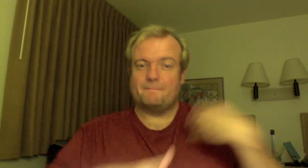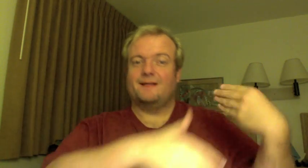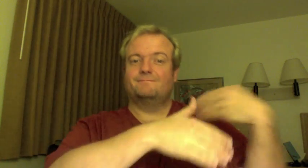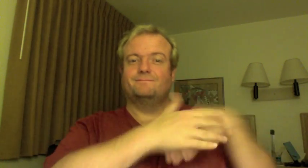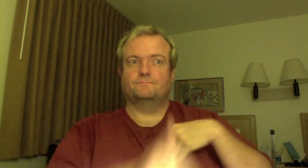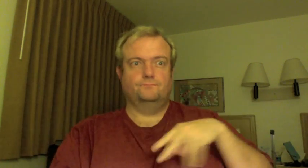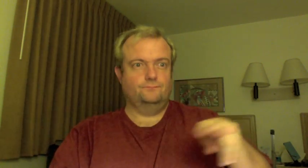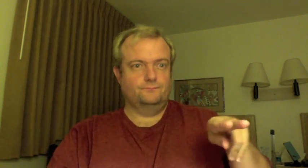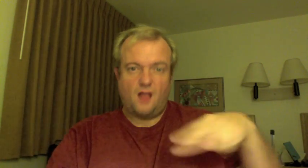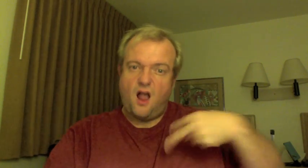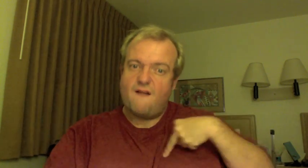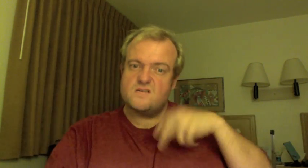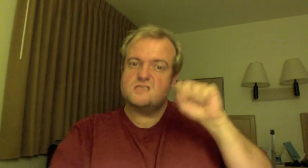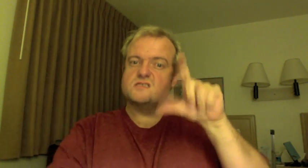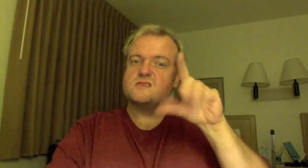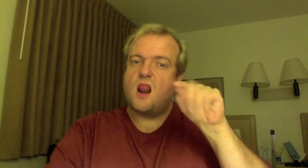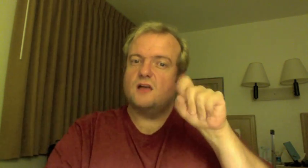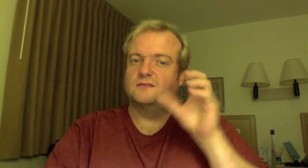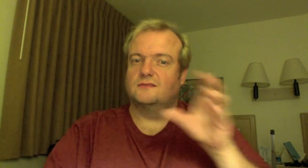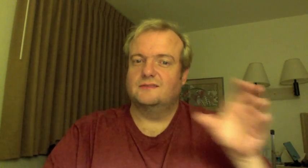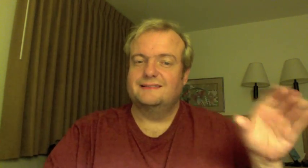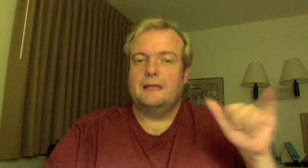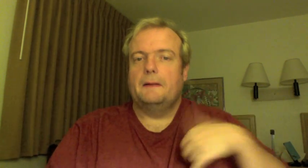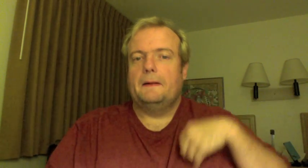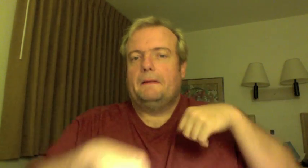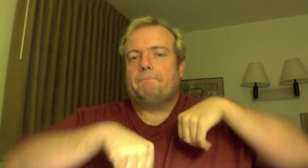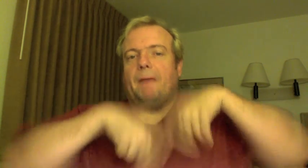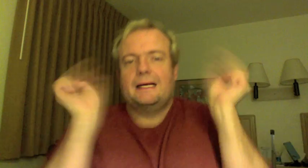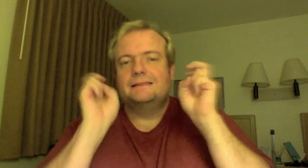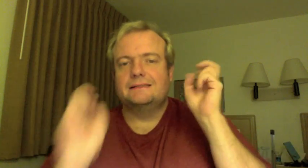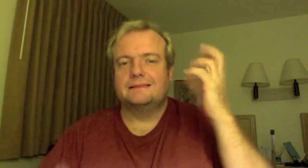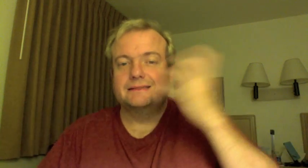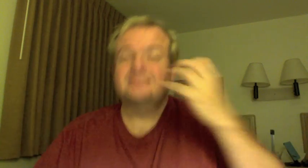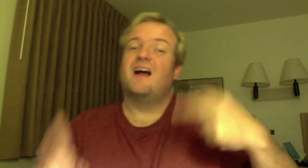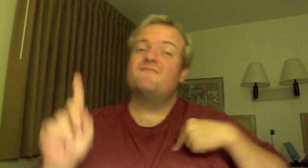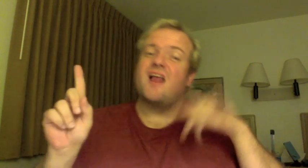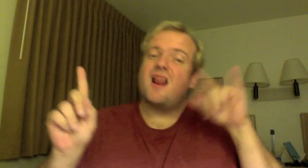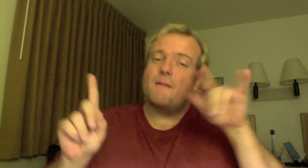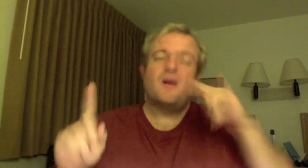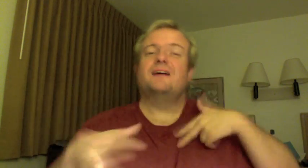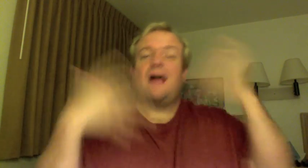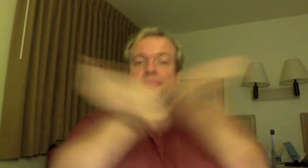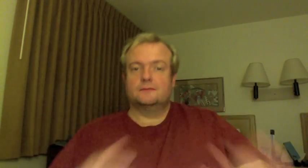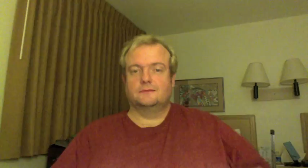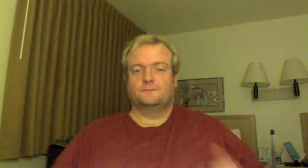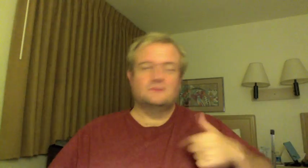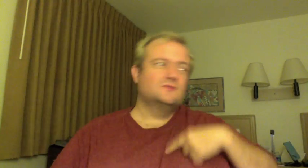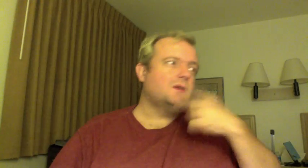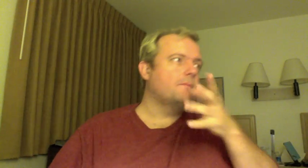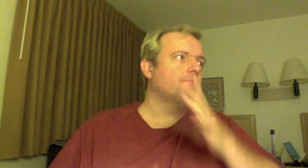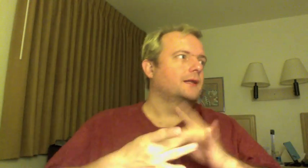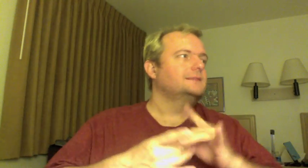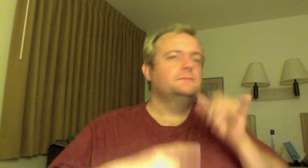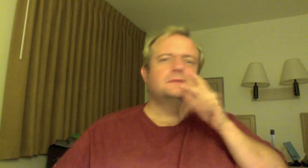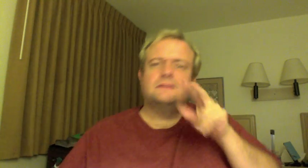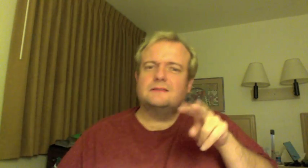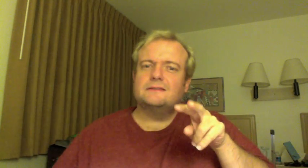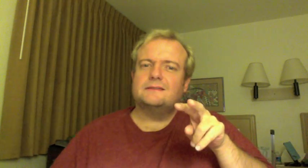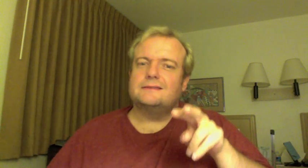just beginning. They still have to build it. The task will be more complex than anything they've ever